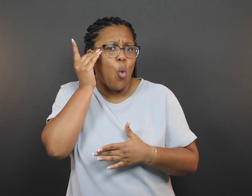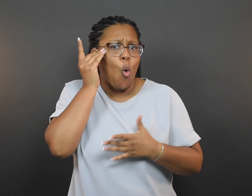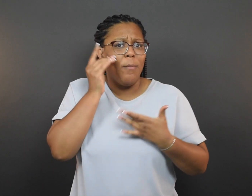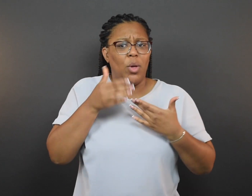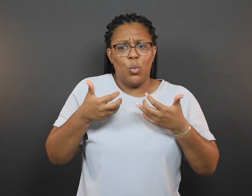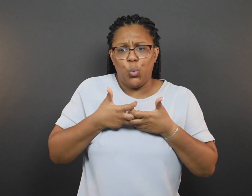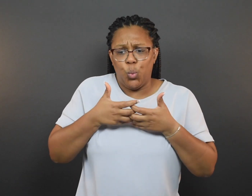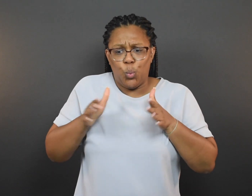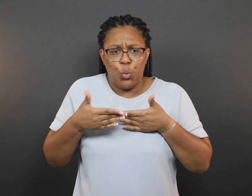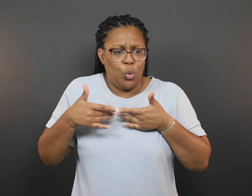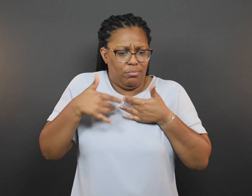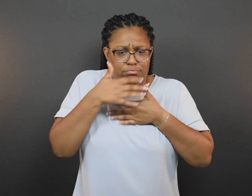quarters.